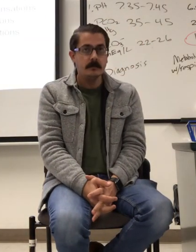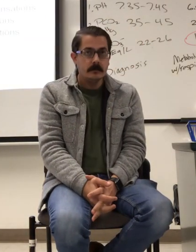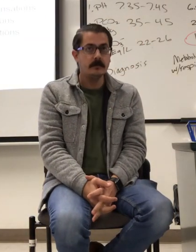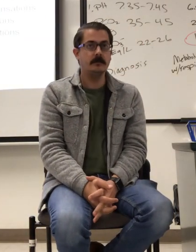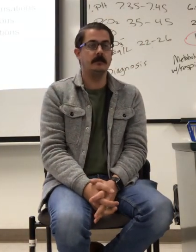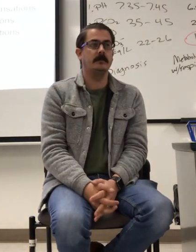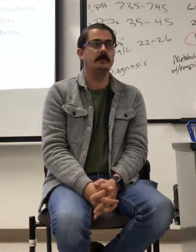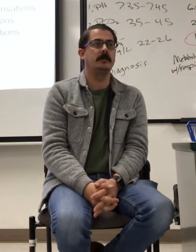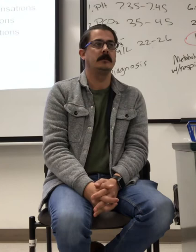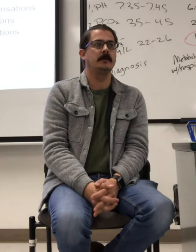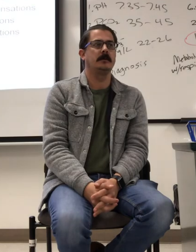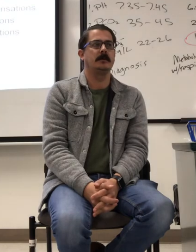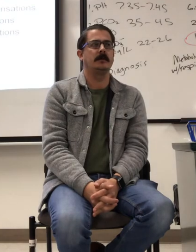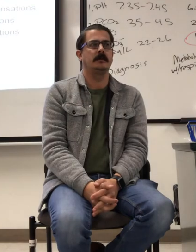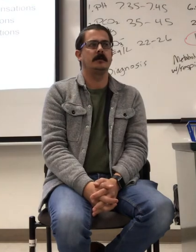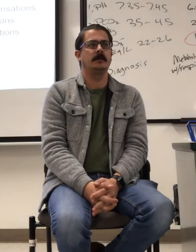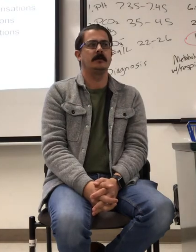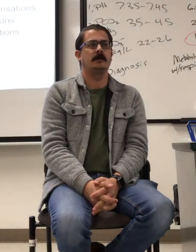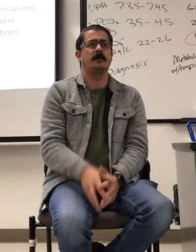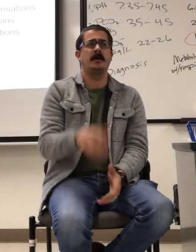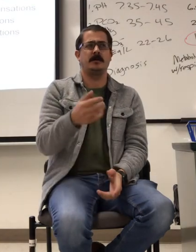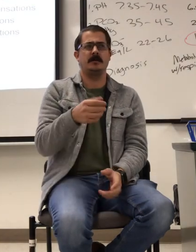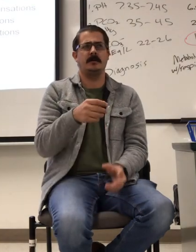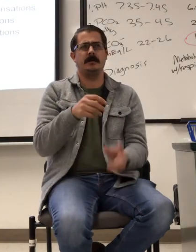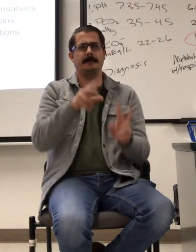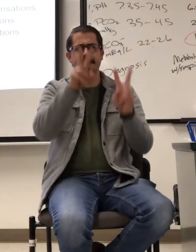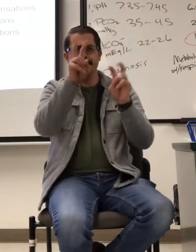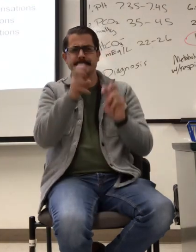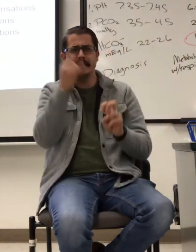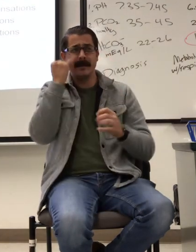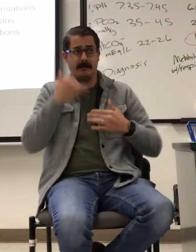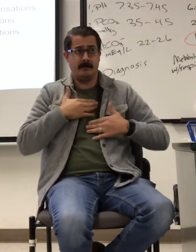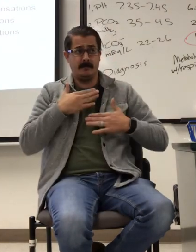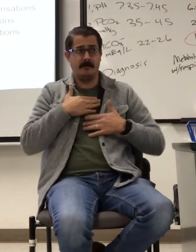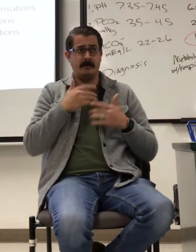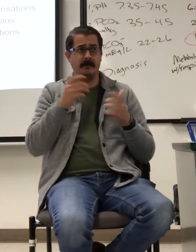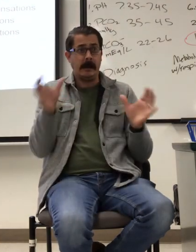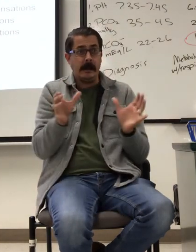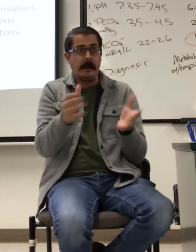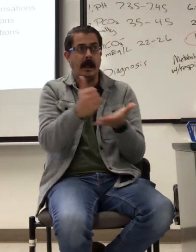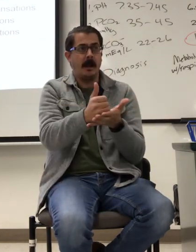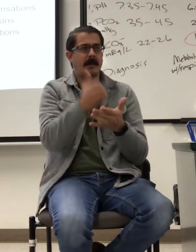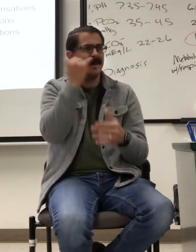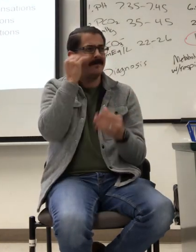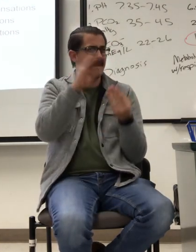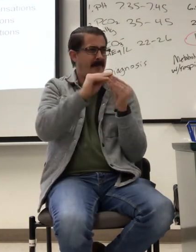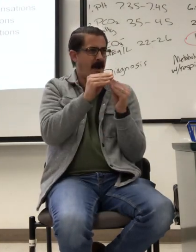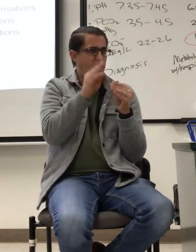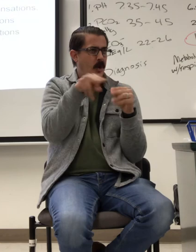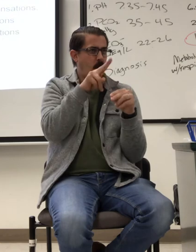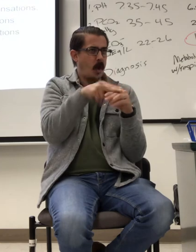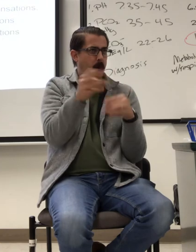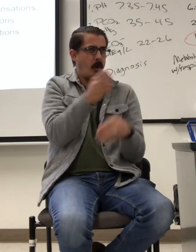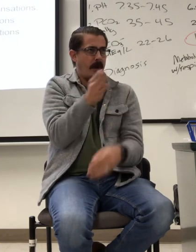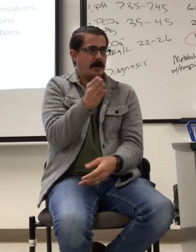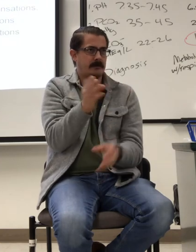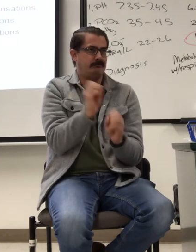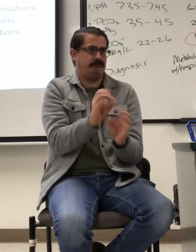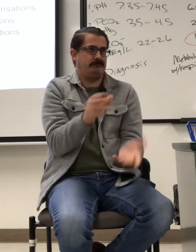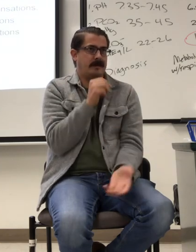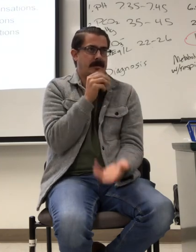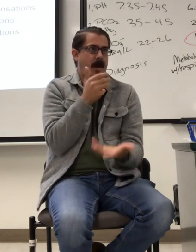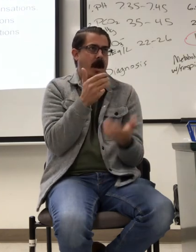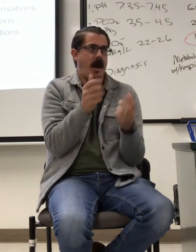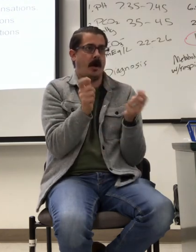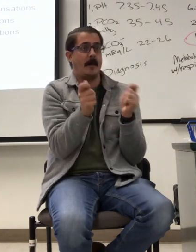Now, to assess if the respiratory system is compensating, if the value is within the normal range, it's not doing anything. It's